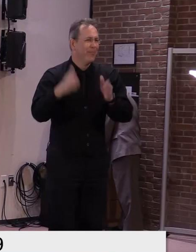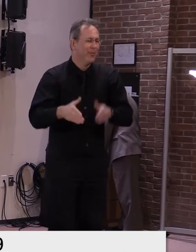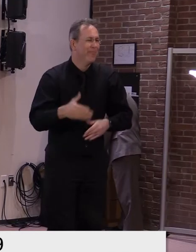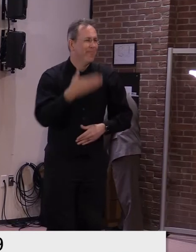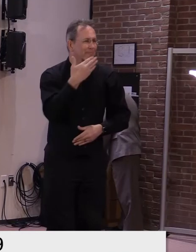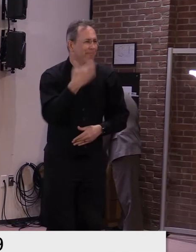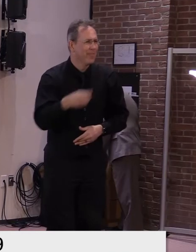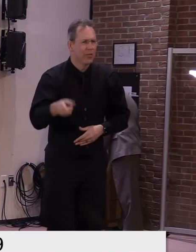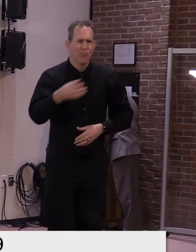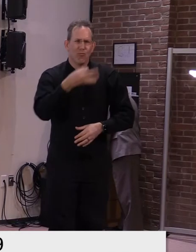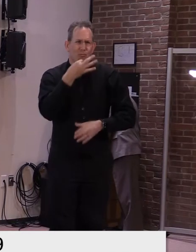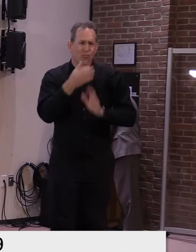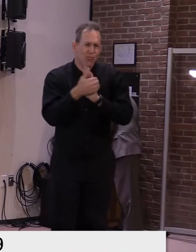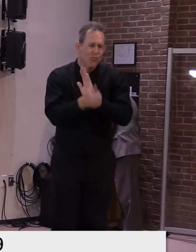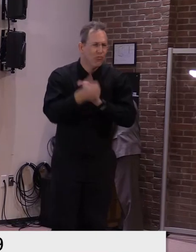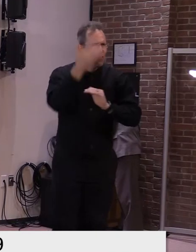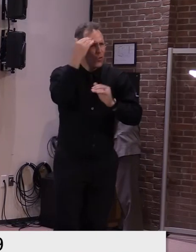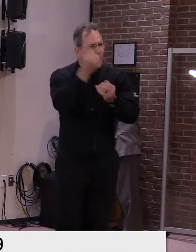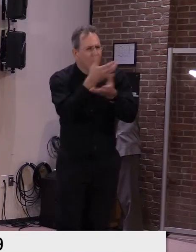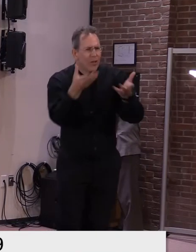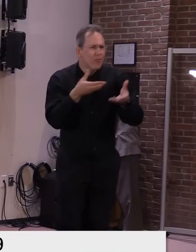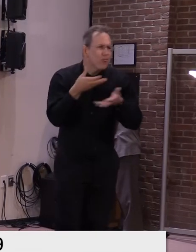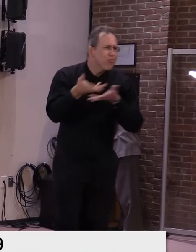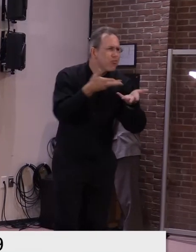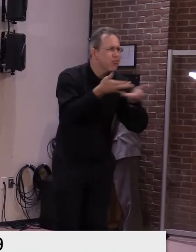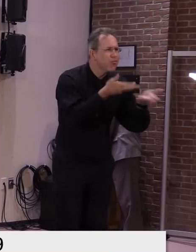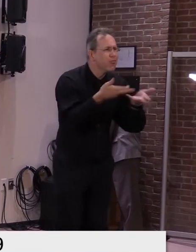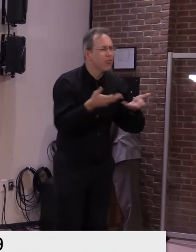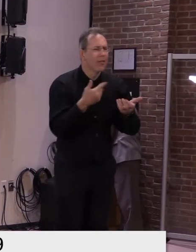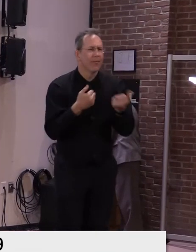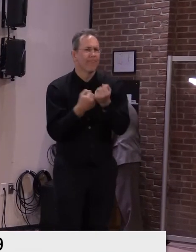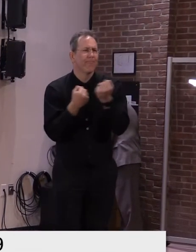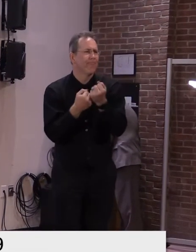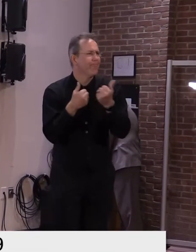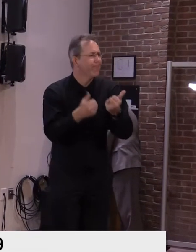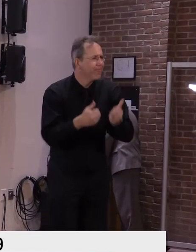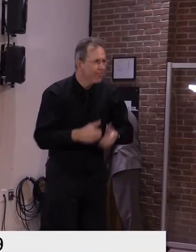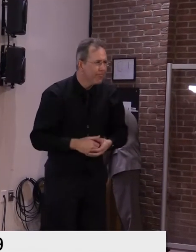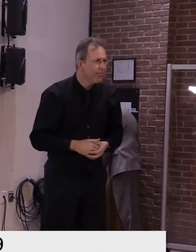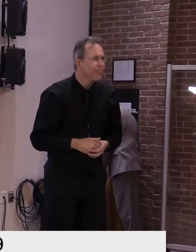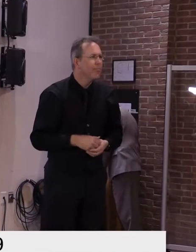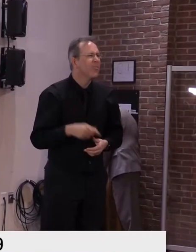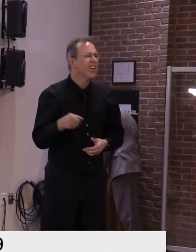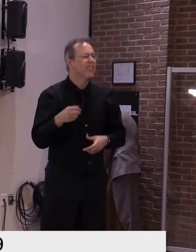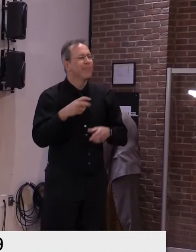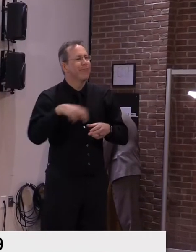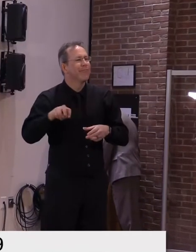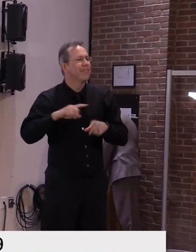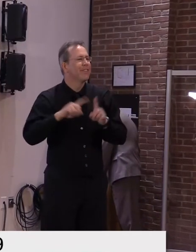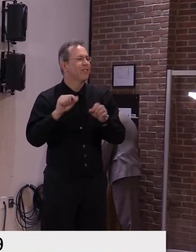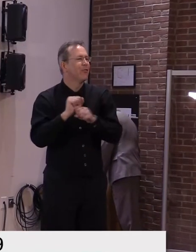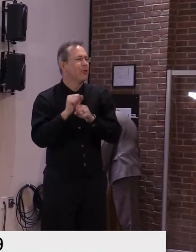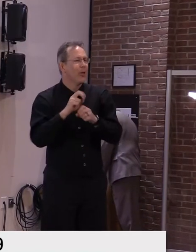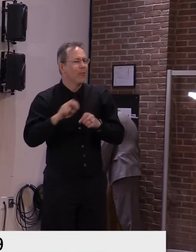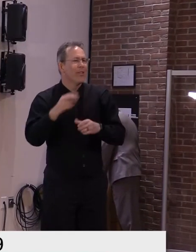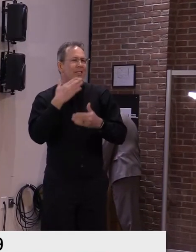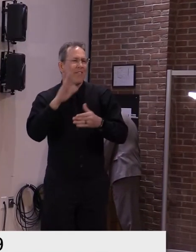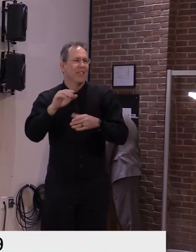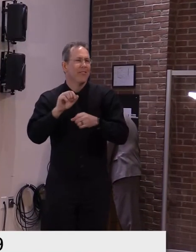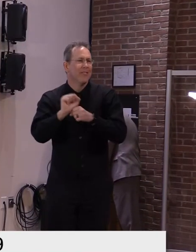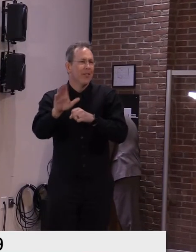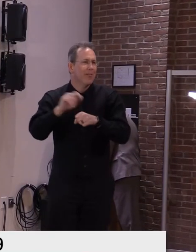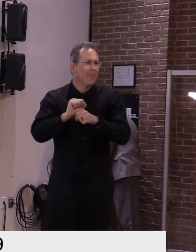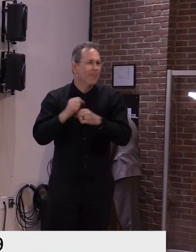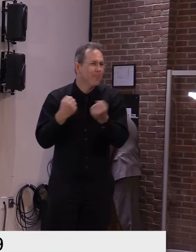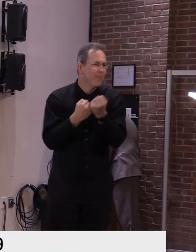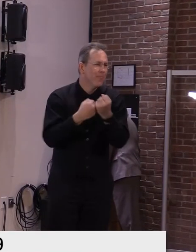again, a great team player. He's not going too far, but at the same time, we're going to miss him.